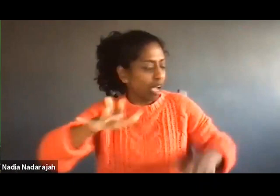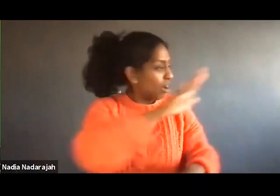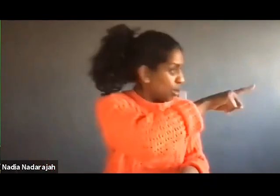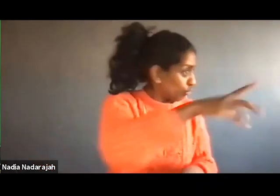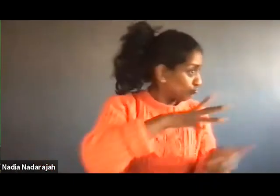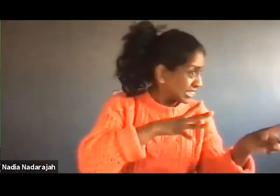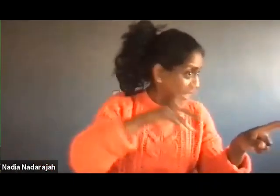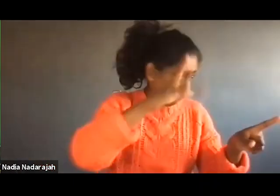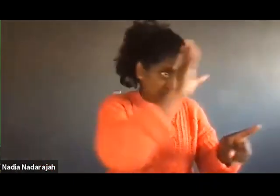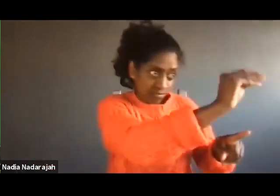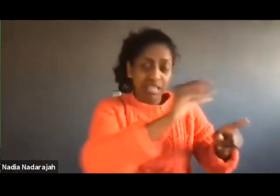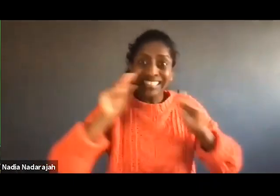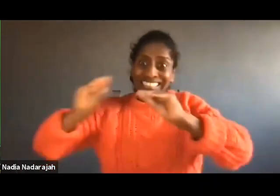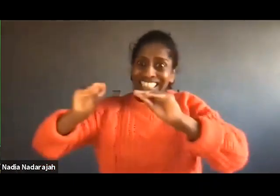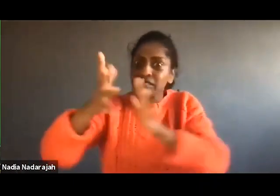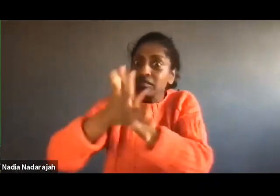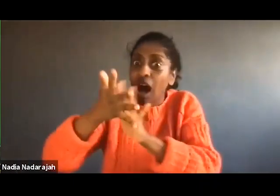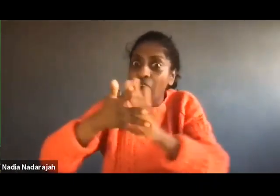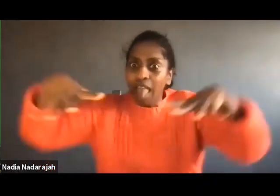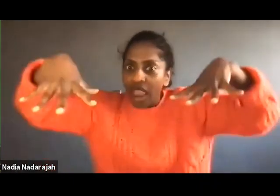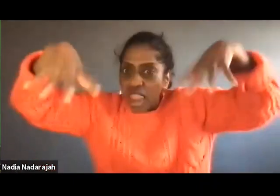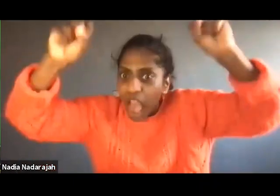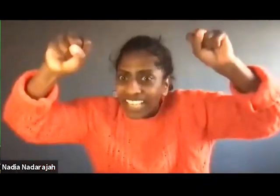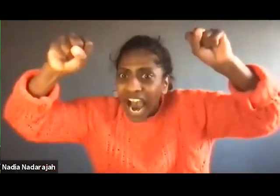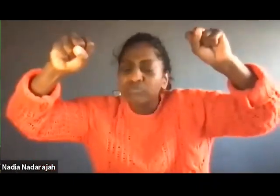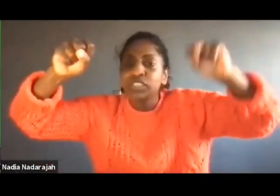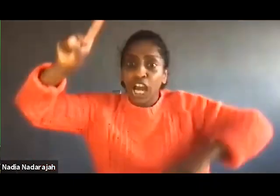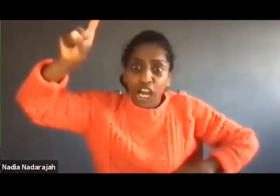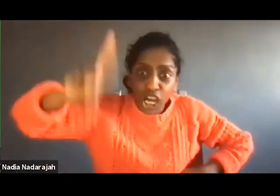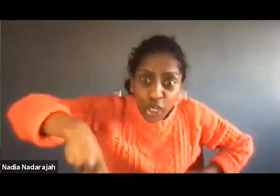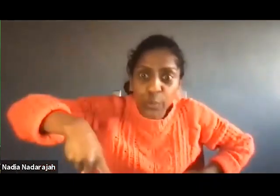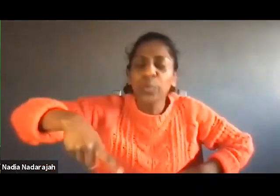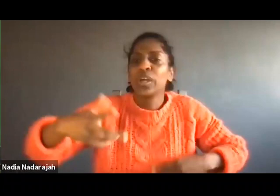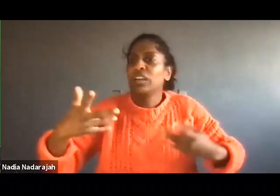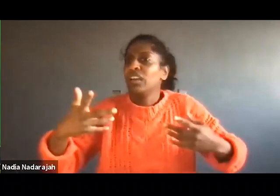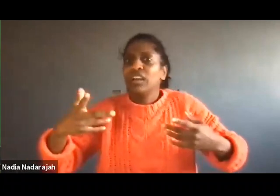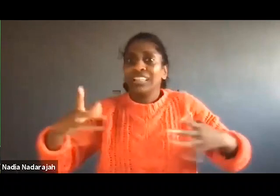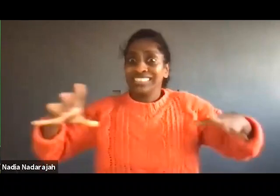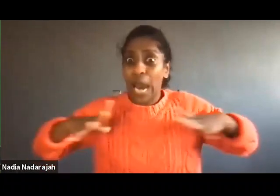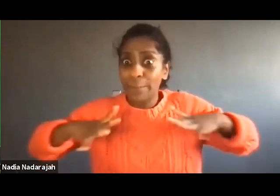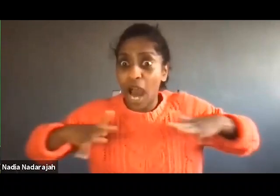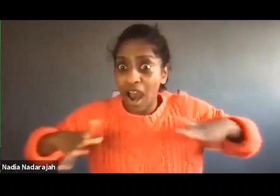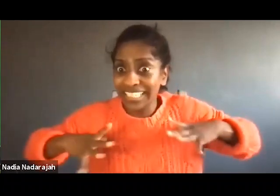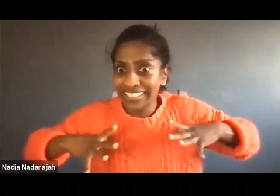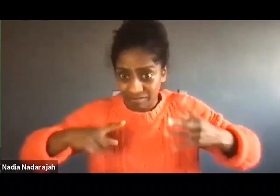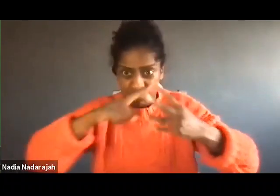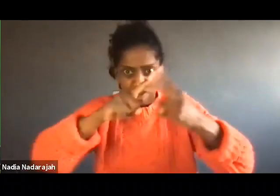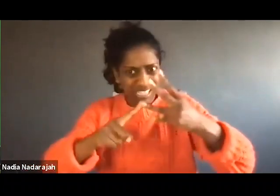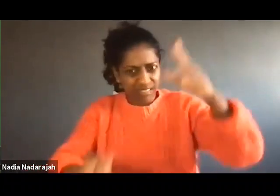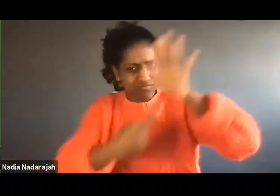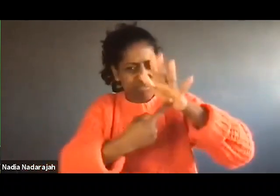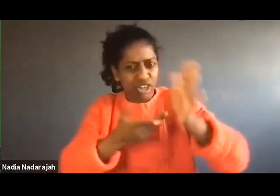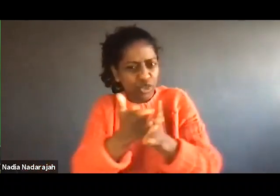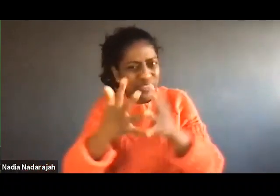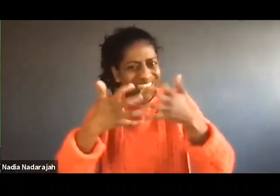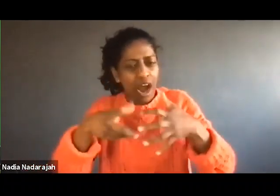can check if by using lights that people are ready to go on stage. You'd sign lights out, you'd teach basic sign,